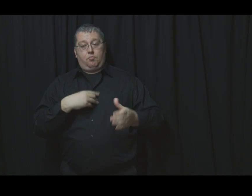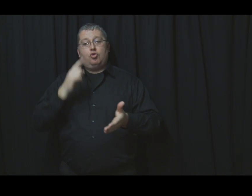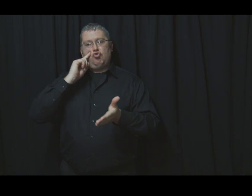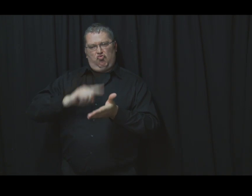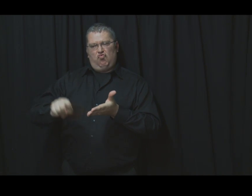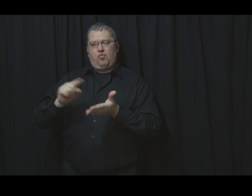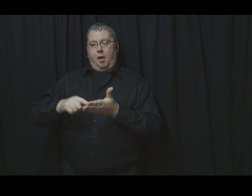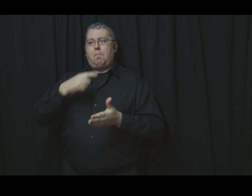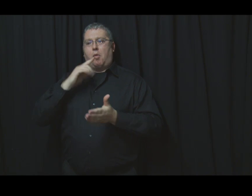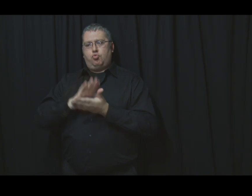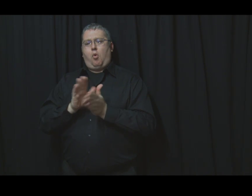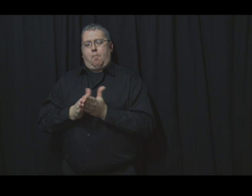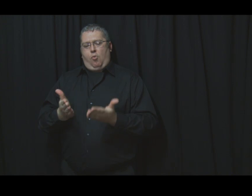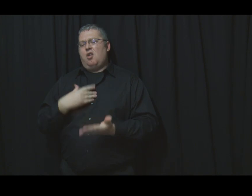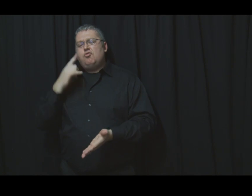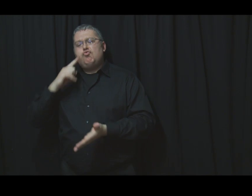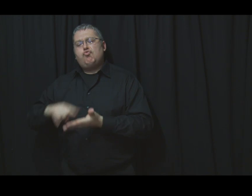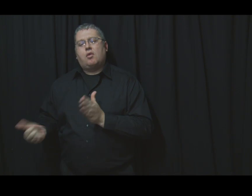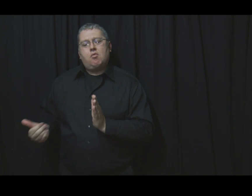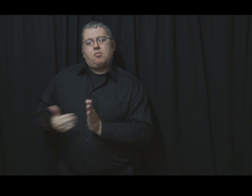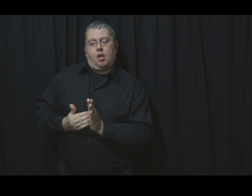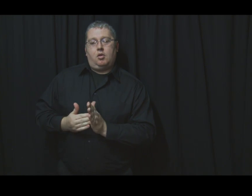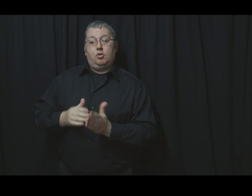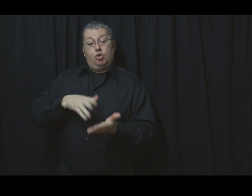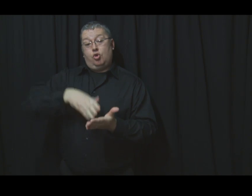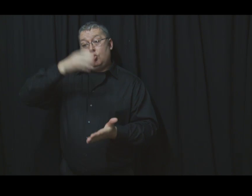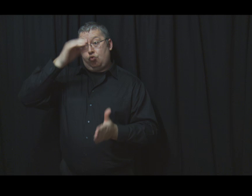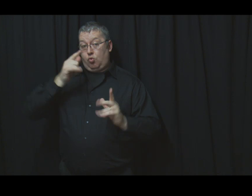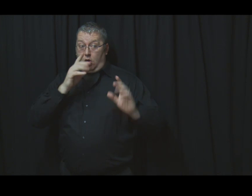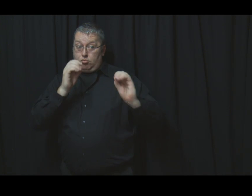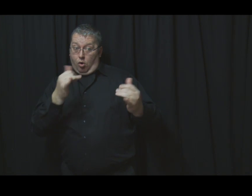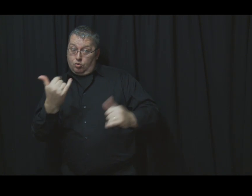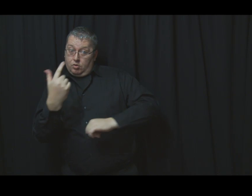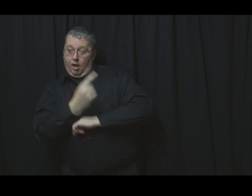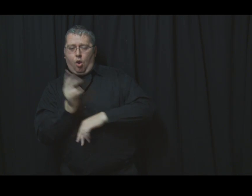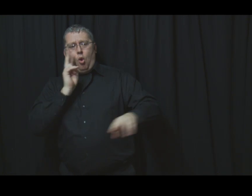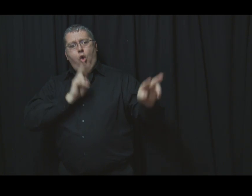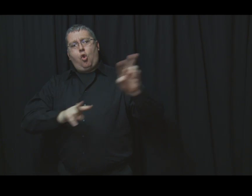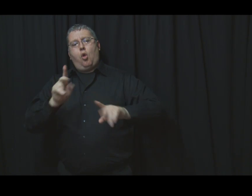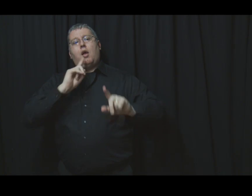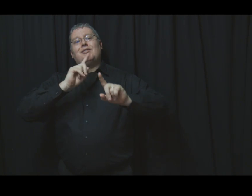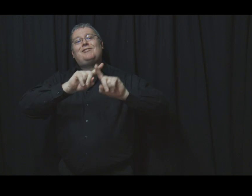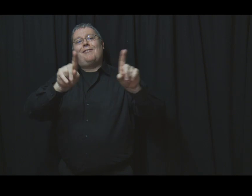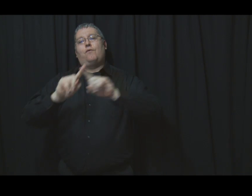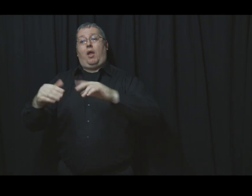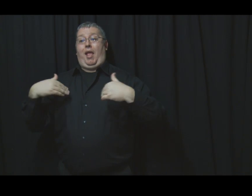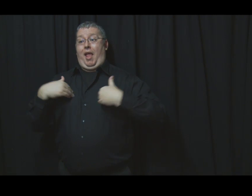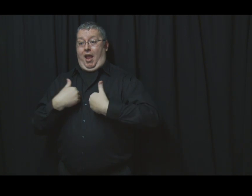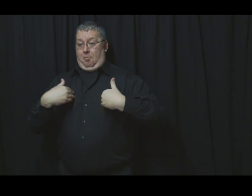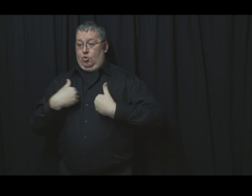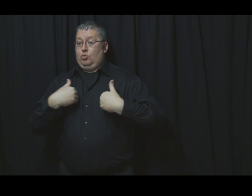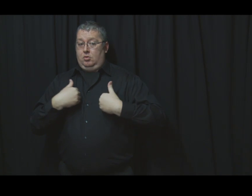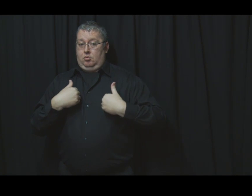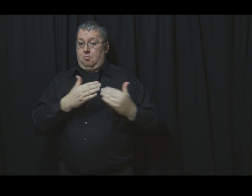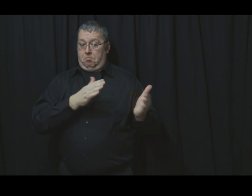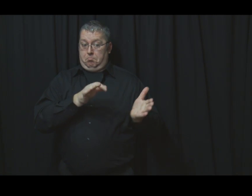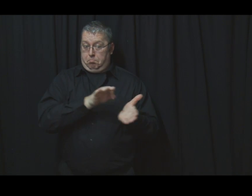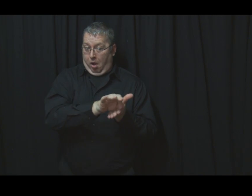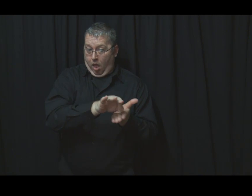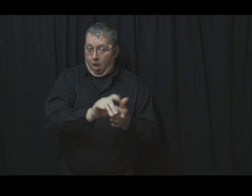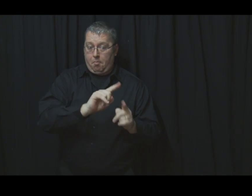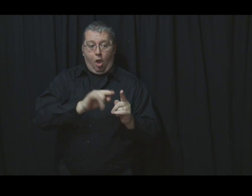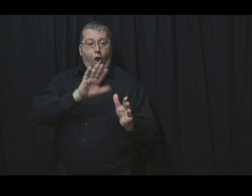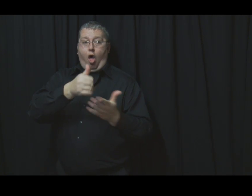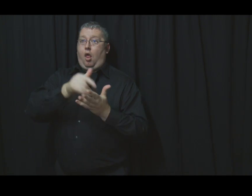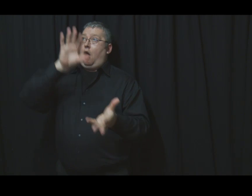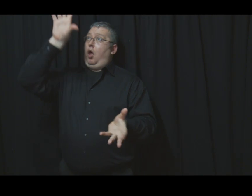textbooks anyway to know what they're taught. See, students are taught today, look, there's all these different animals, plants, but they're all part of this great big tree of